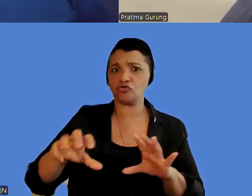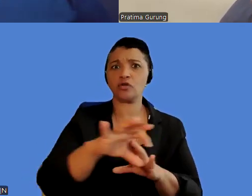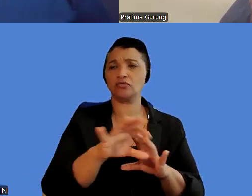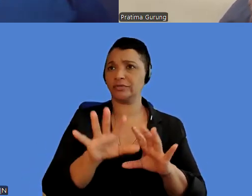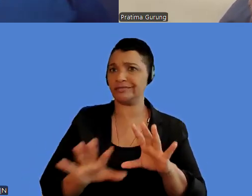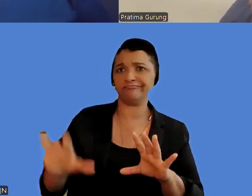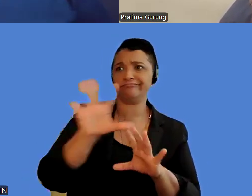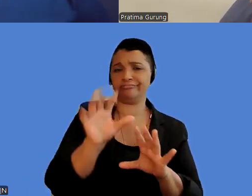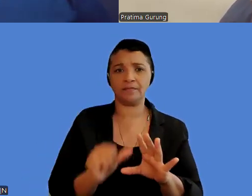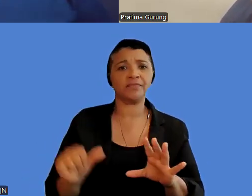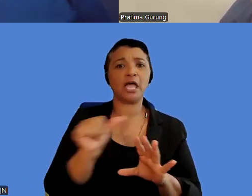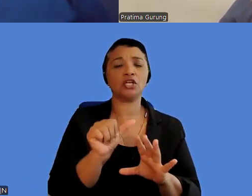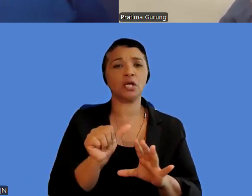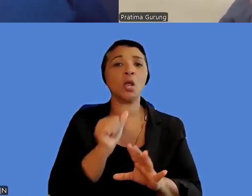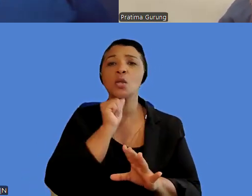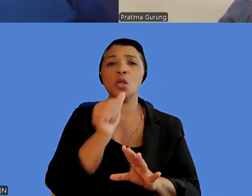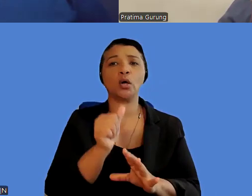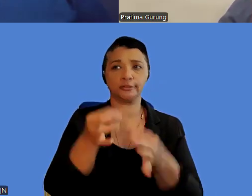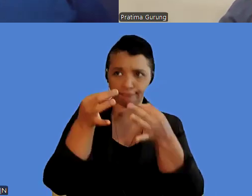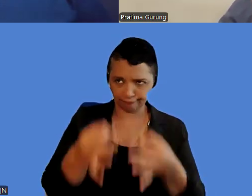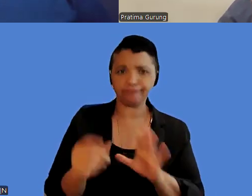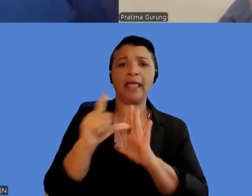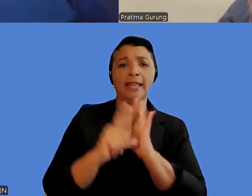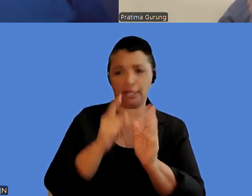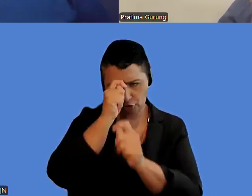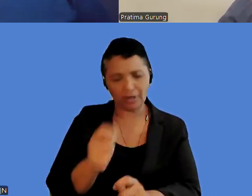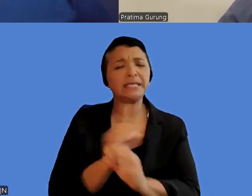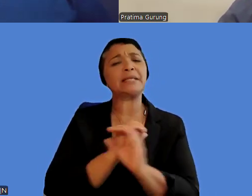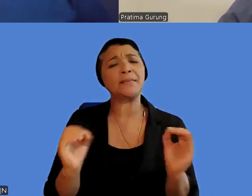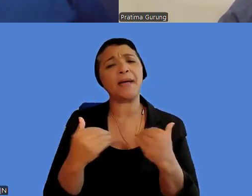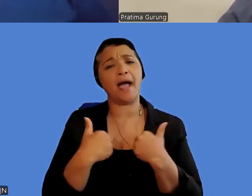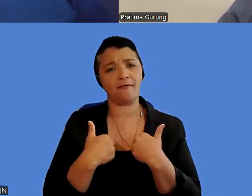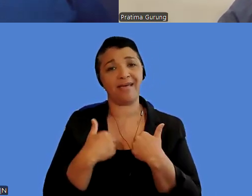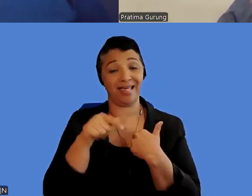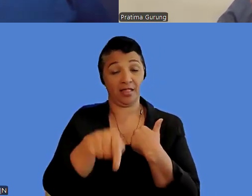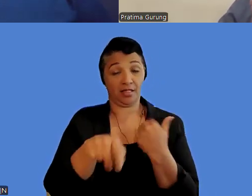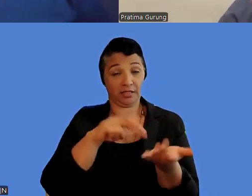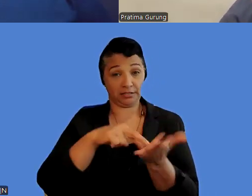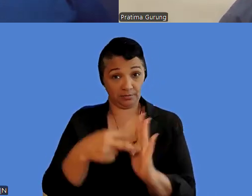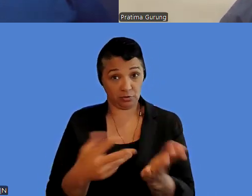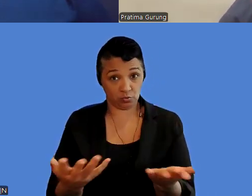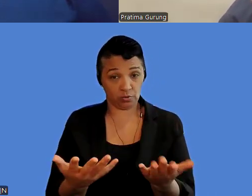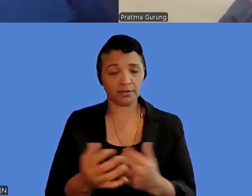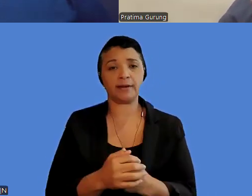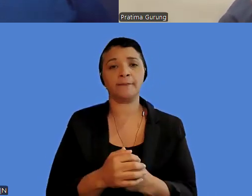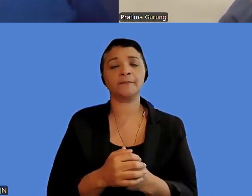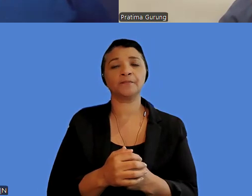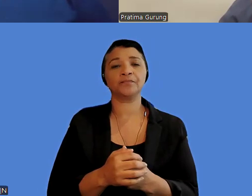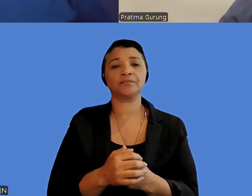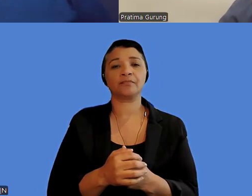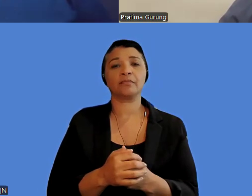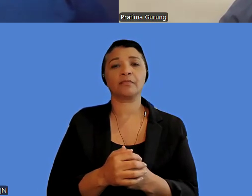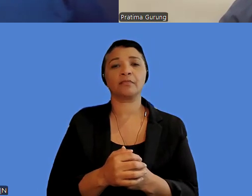not legally recognized by the state. And in this context, it is through the indigenous